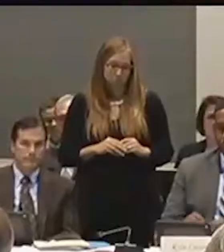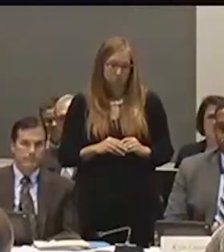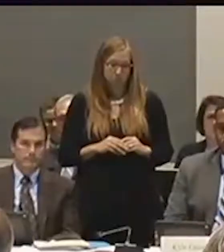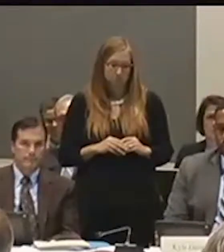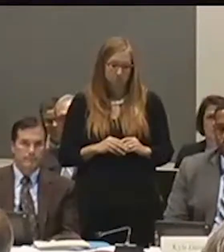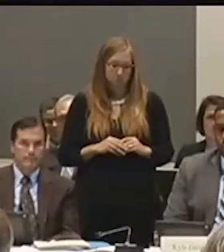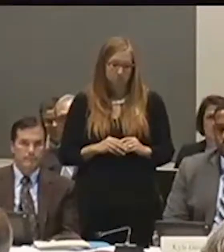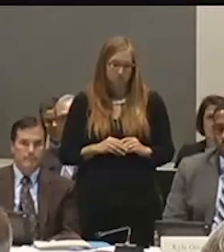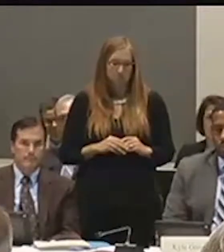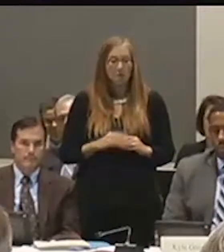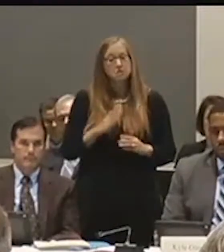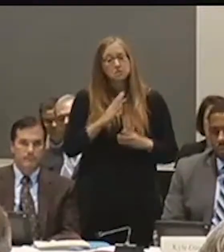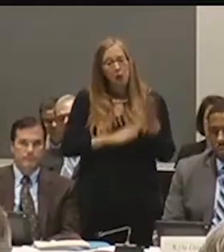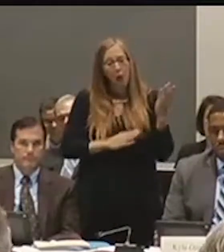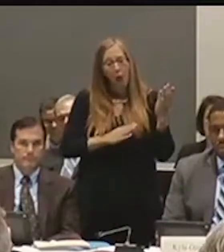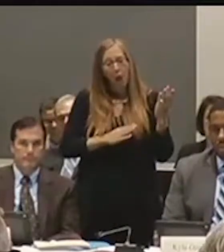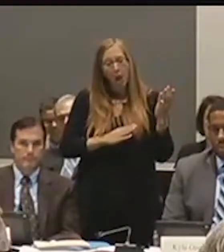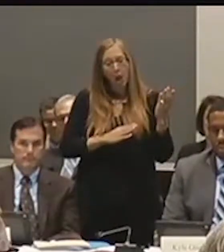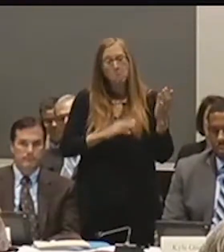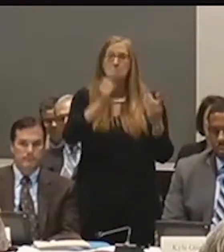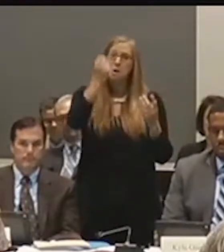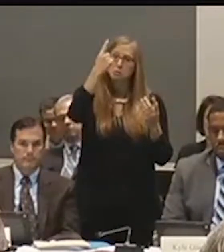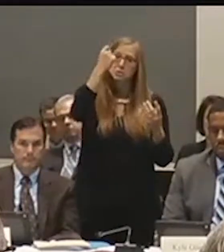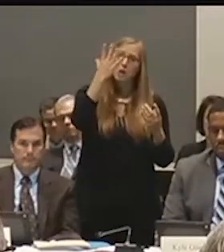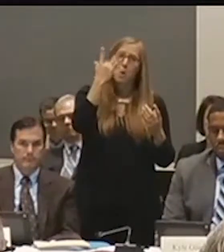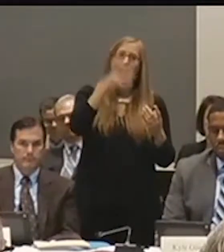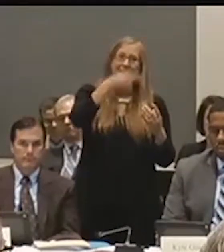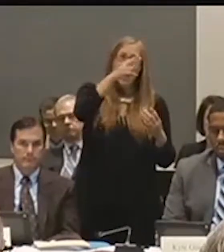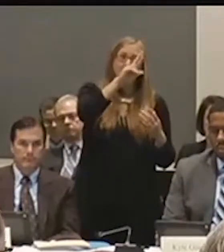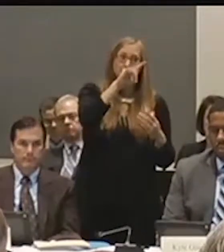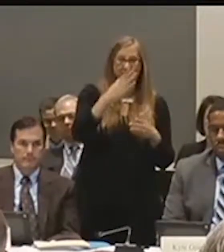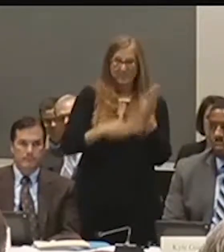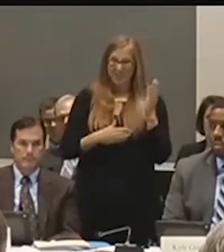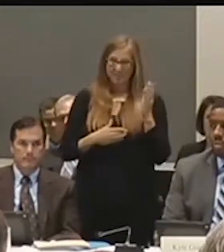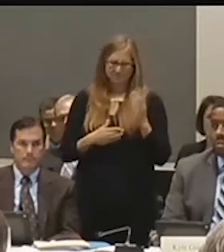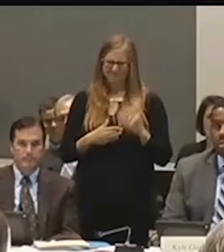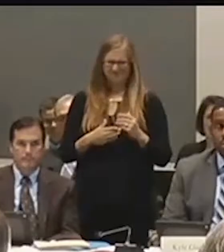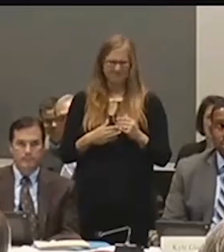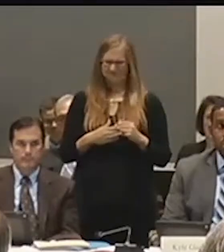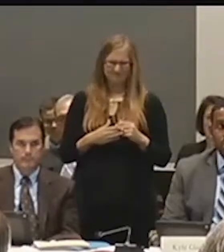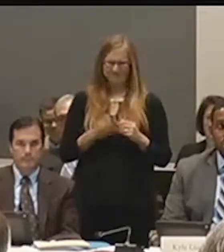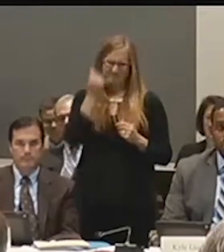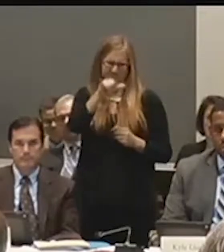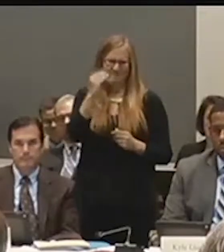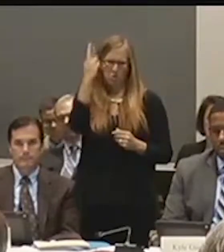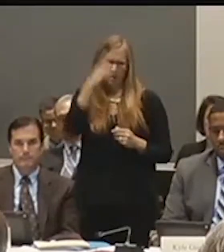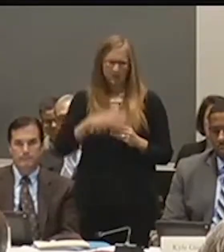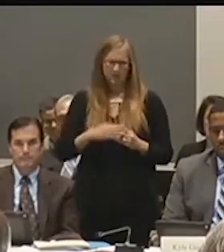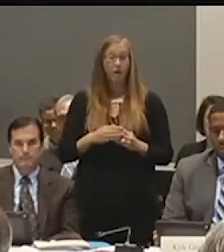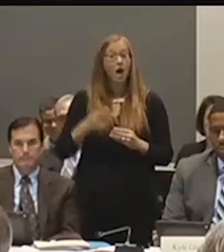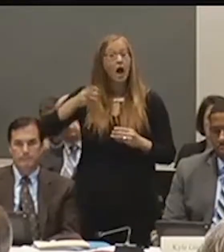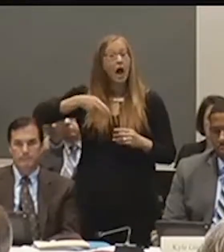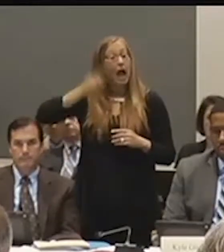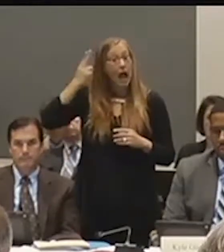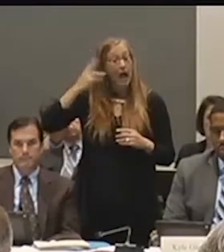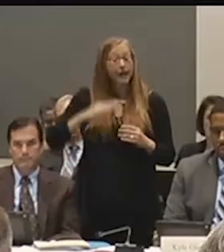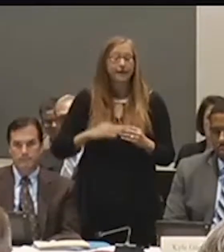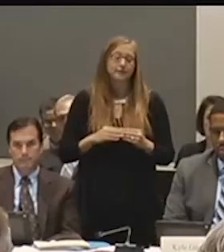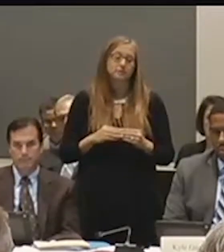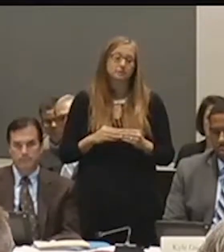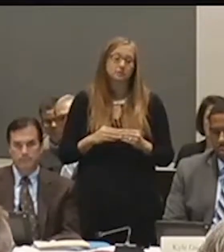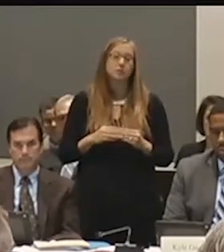of them understandable and some of them just plain rotten reasons. They're high because of the fact that